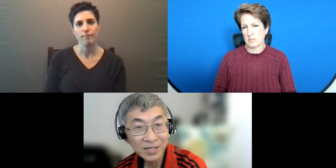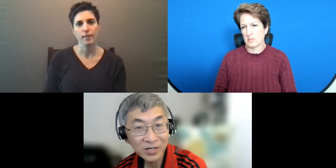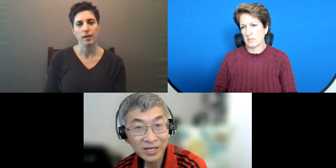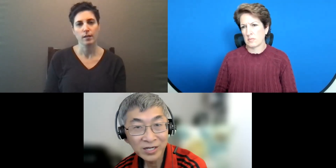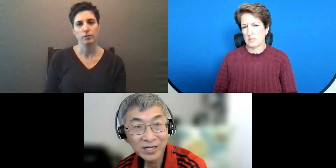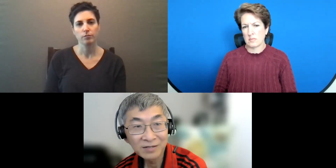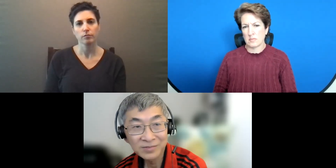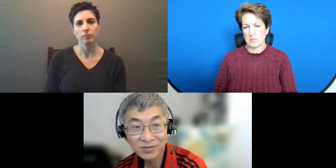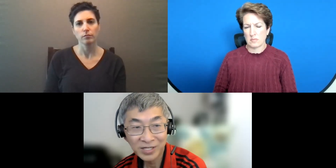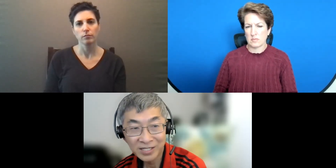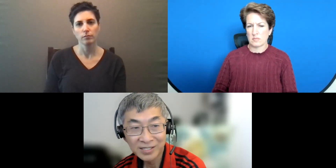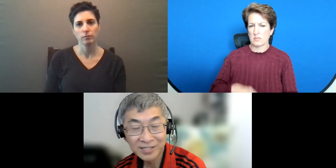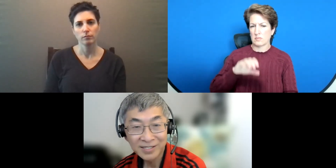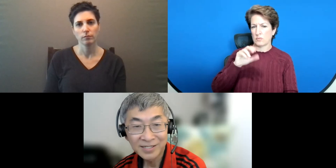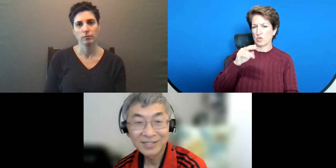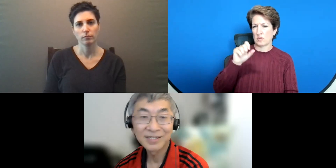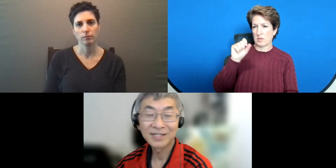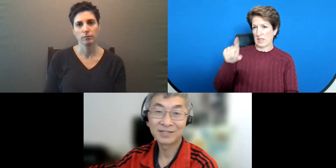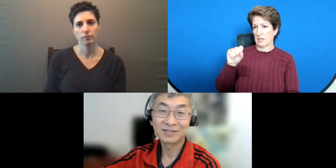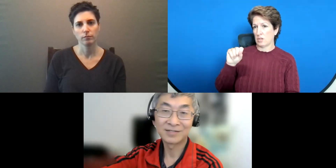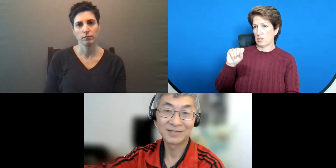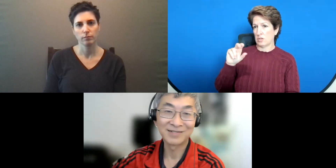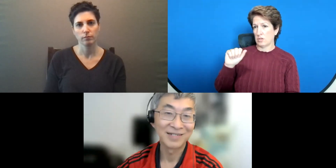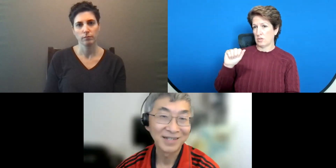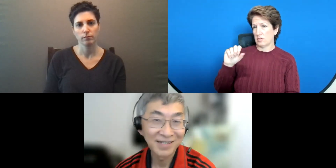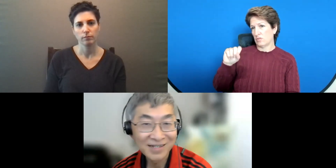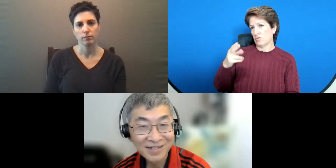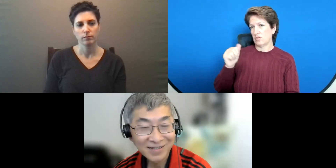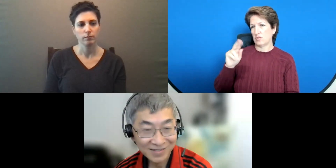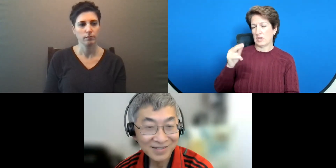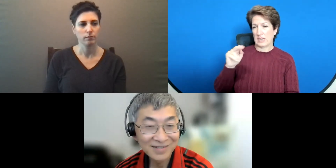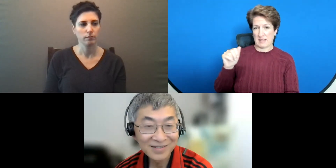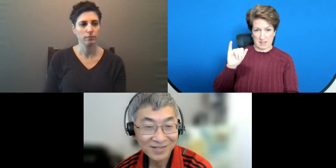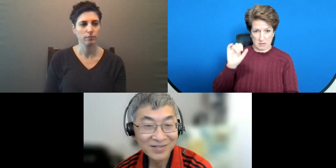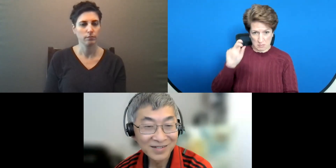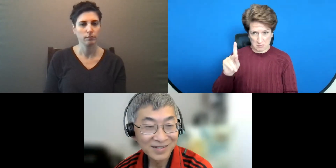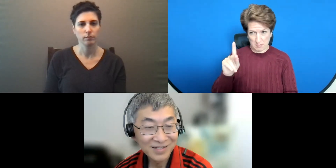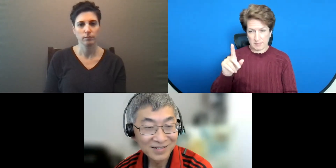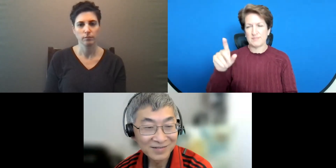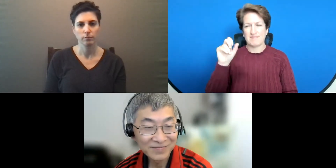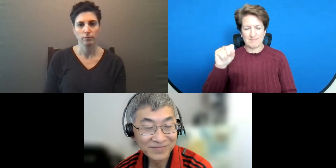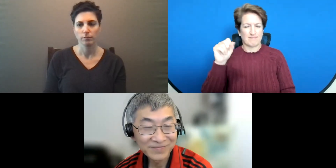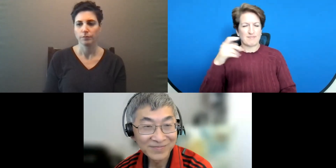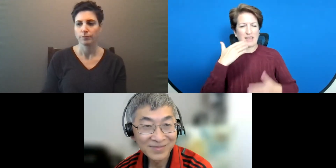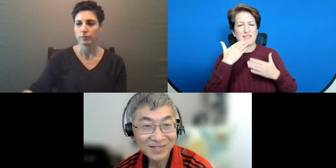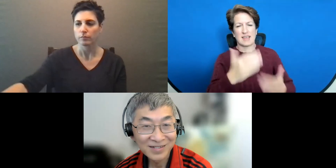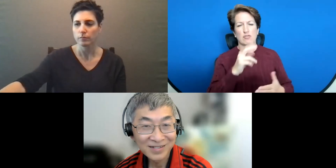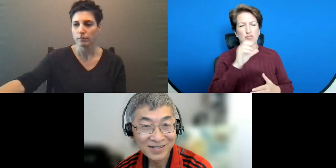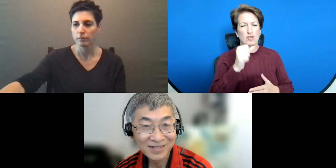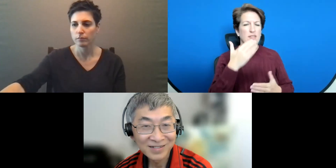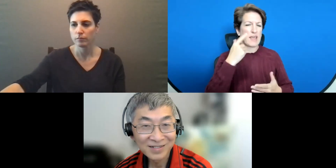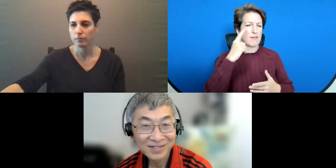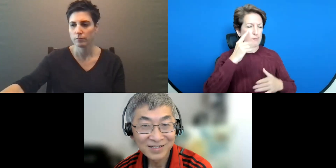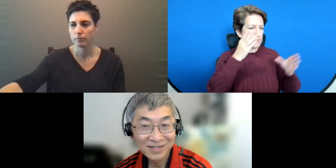Is that okay, Shahina? Shall we? Yes, thank you so much, Charles, for all your hard work and efforts in designing the training